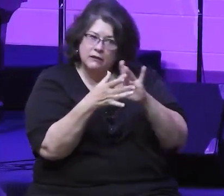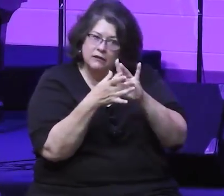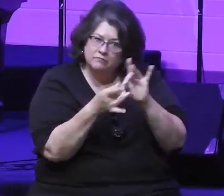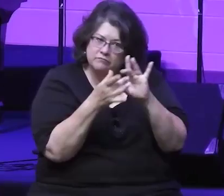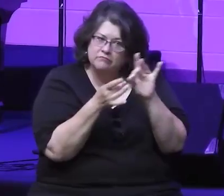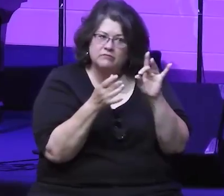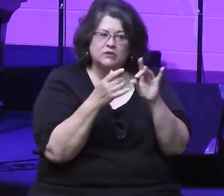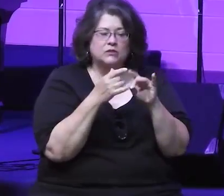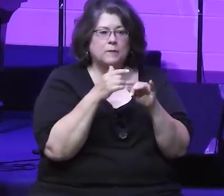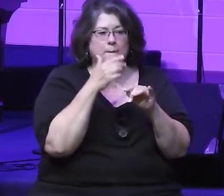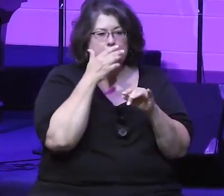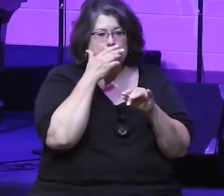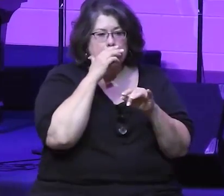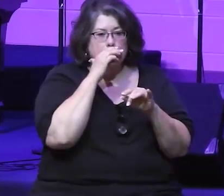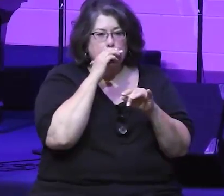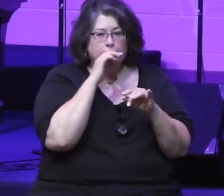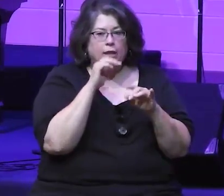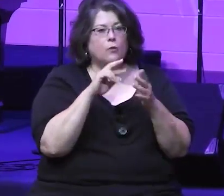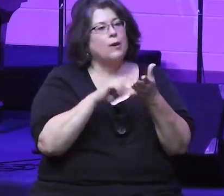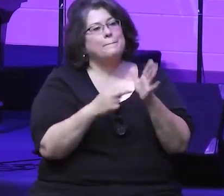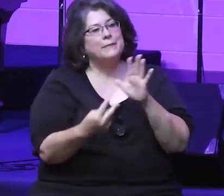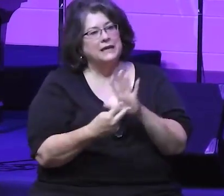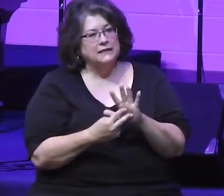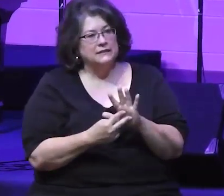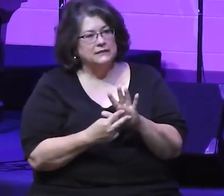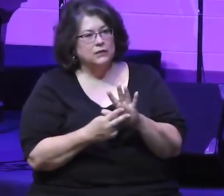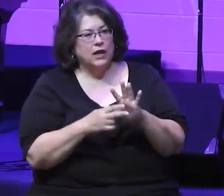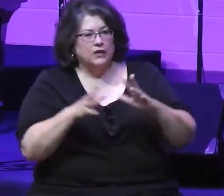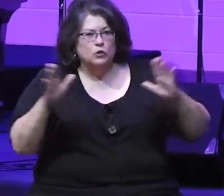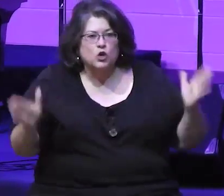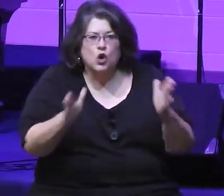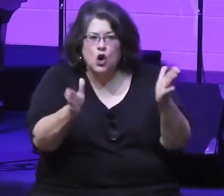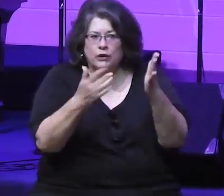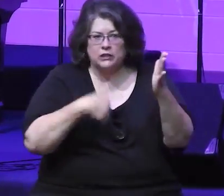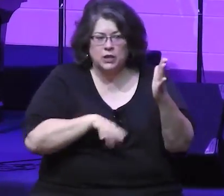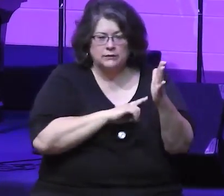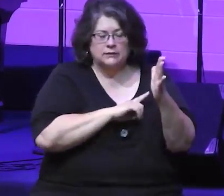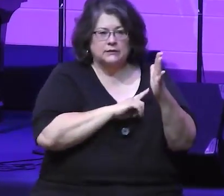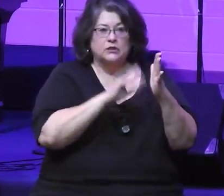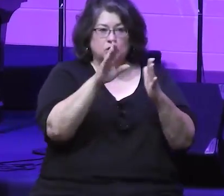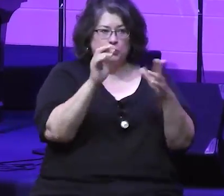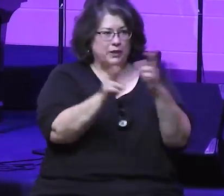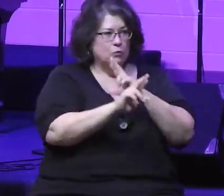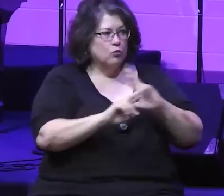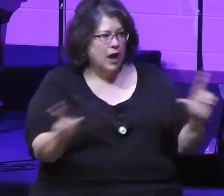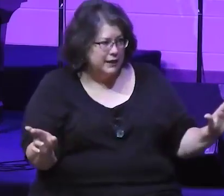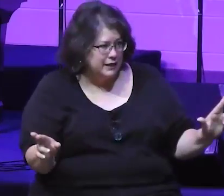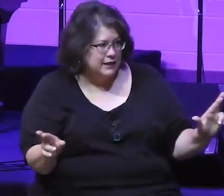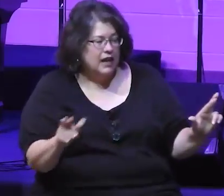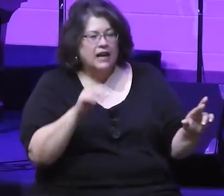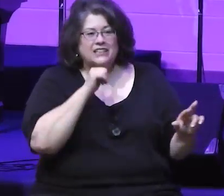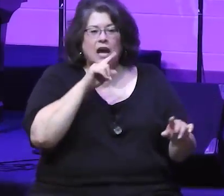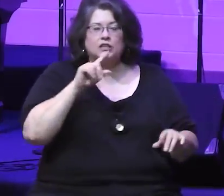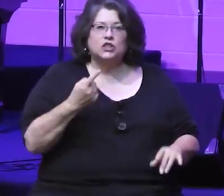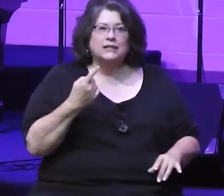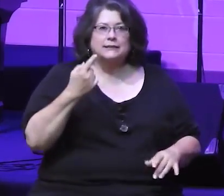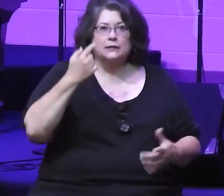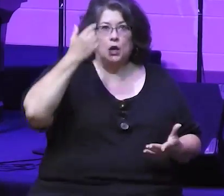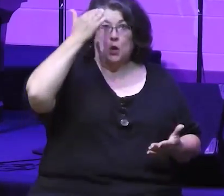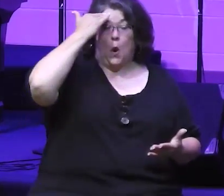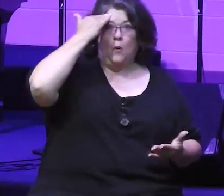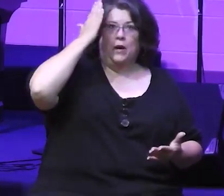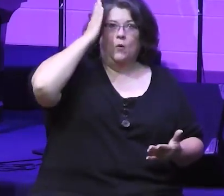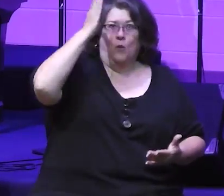what it means or to encourage being ready for his return. So instead of just anticipating at some point, there's some type